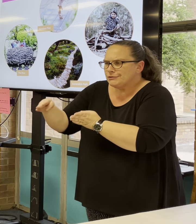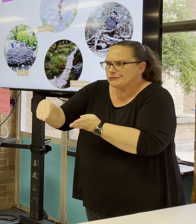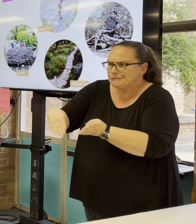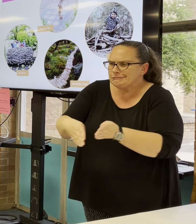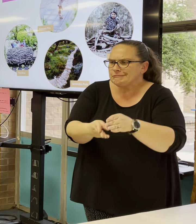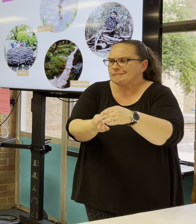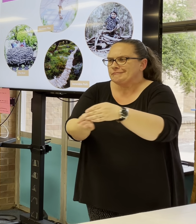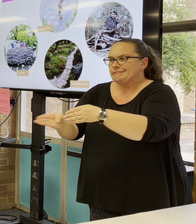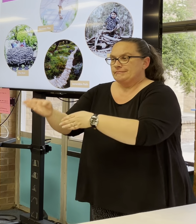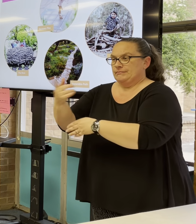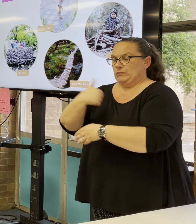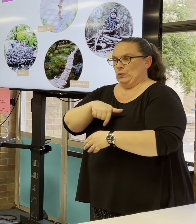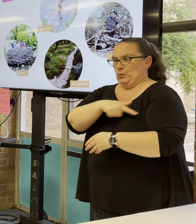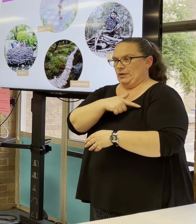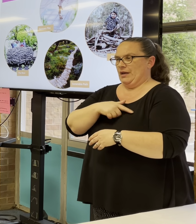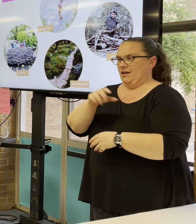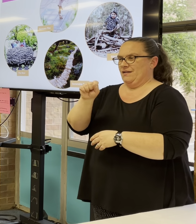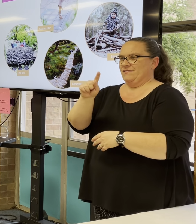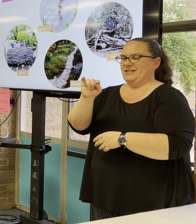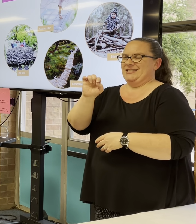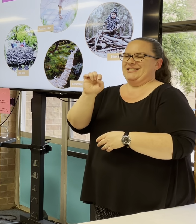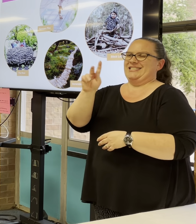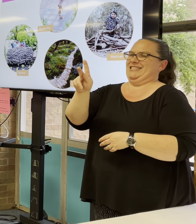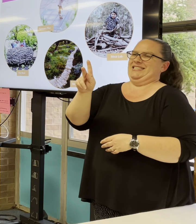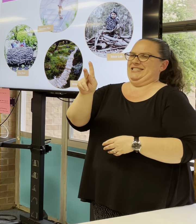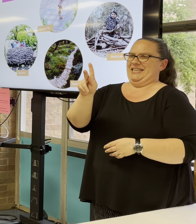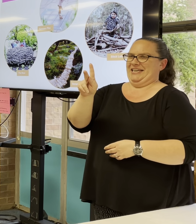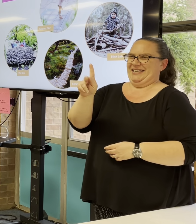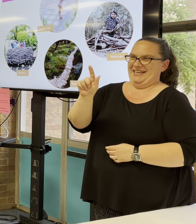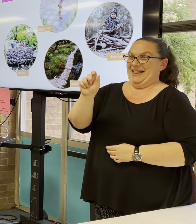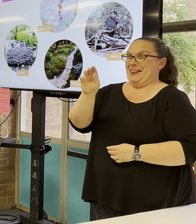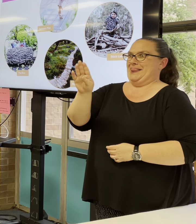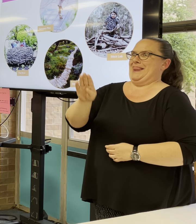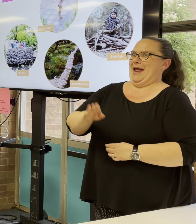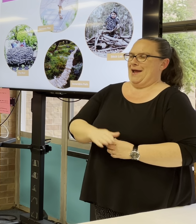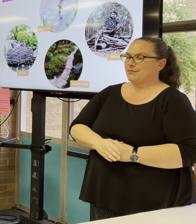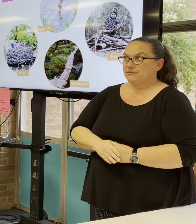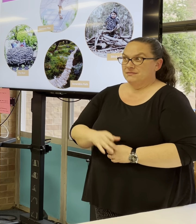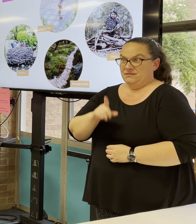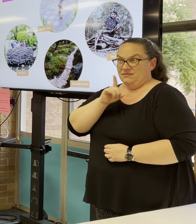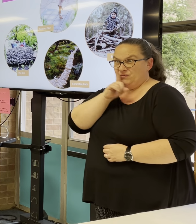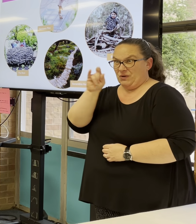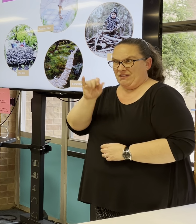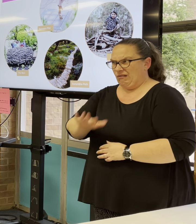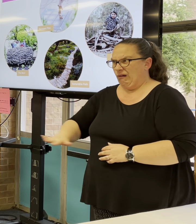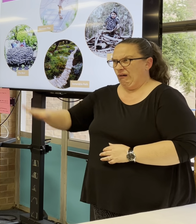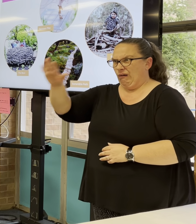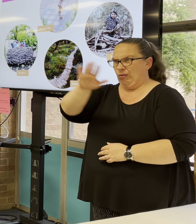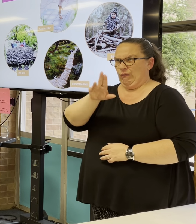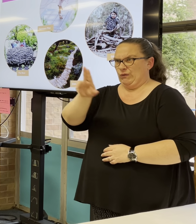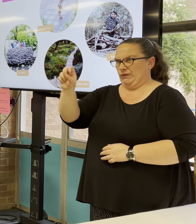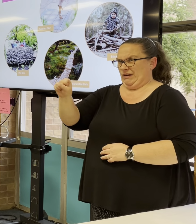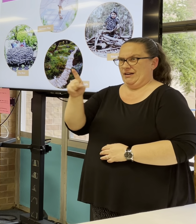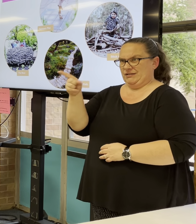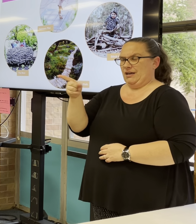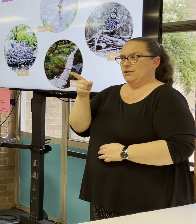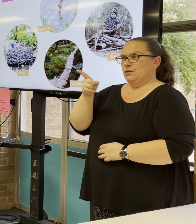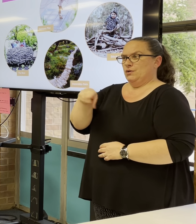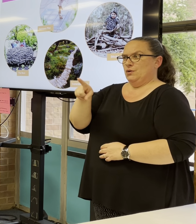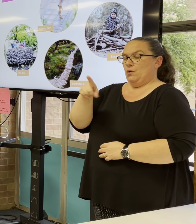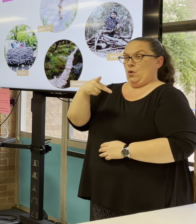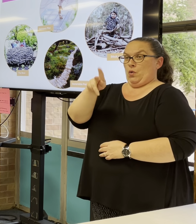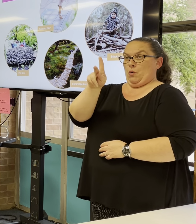We have something called the Stick Lab. And this is kind of inspired by a lot of programs around the country where you just where the